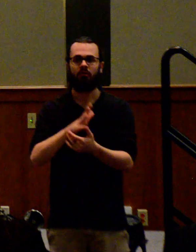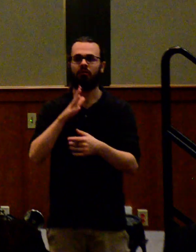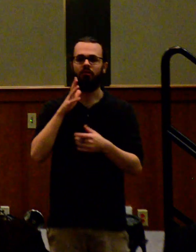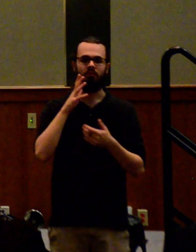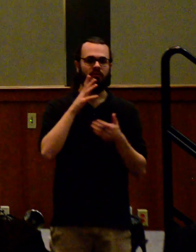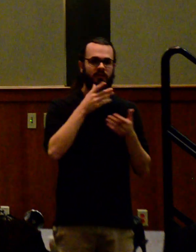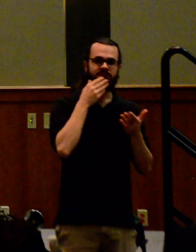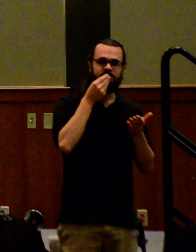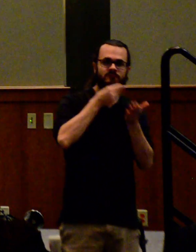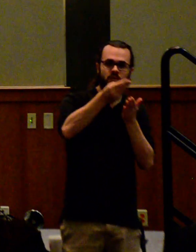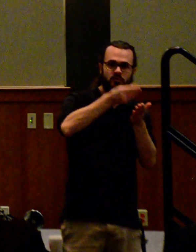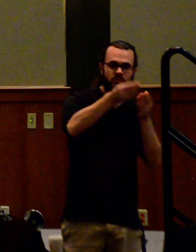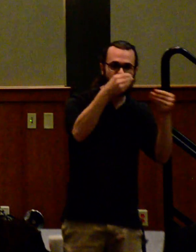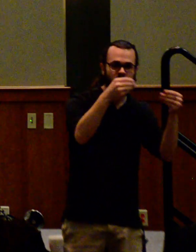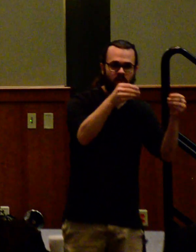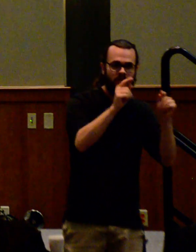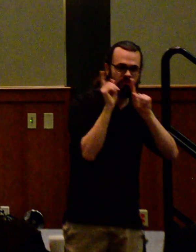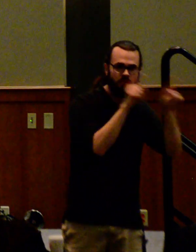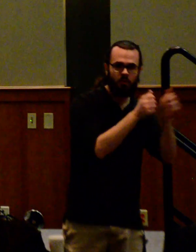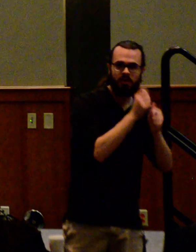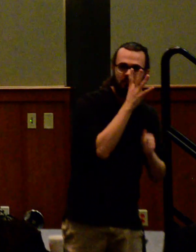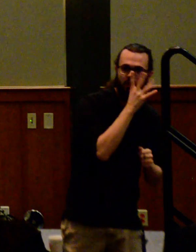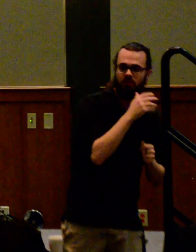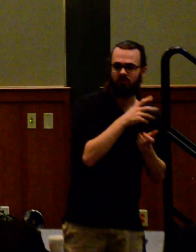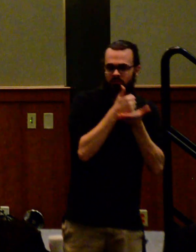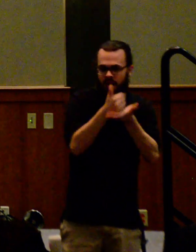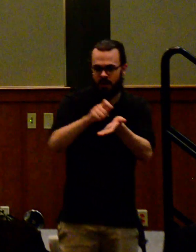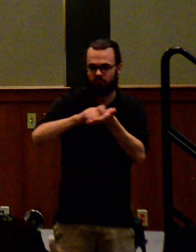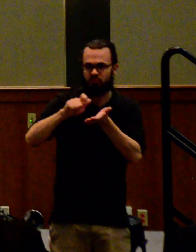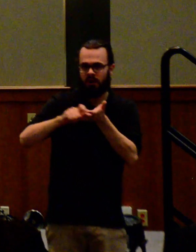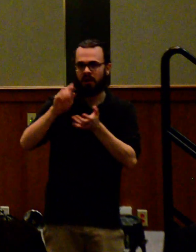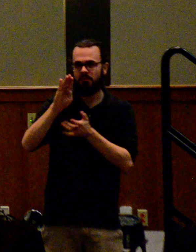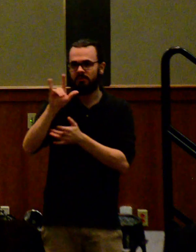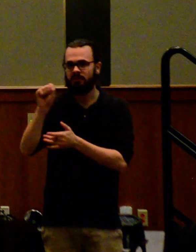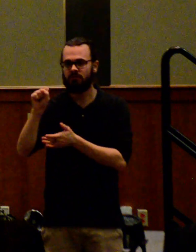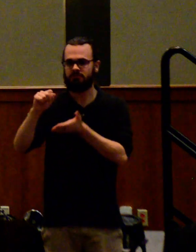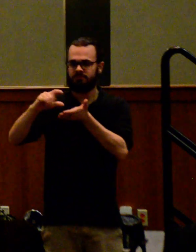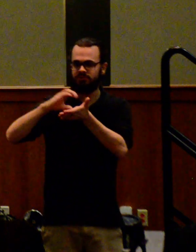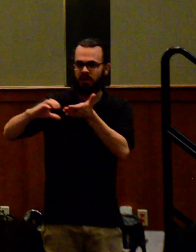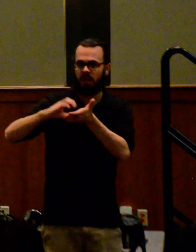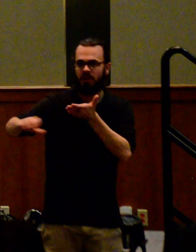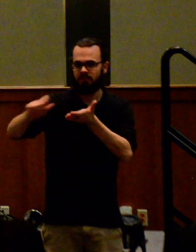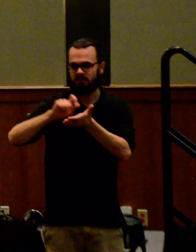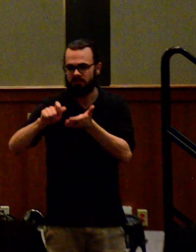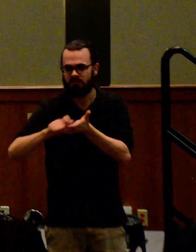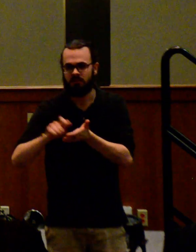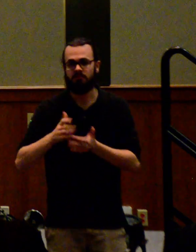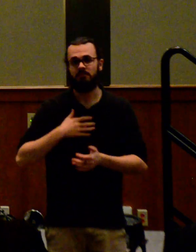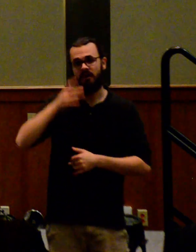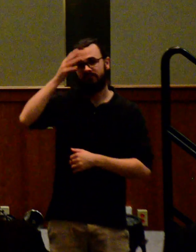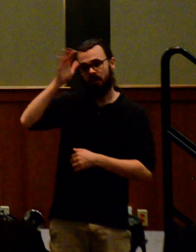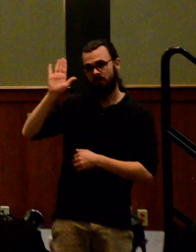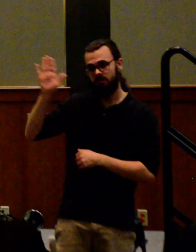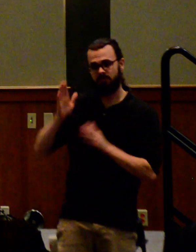write checks for her bills. I helped my dad run his banking for a small business and work for